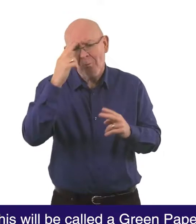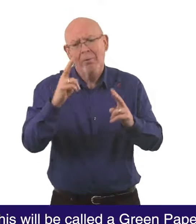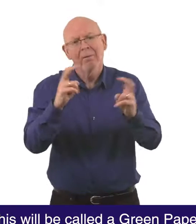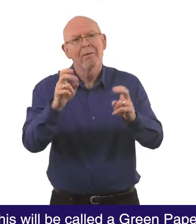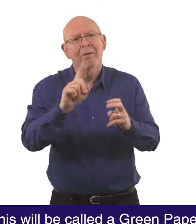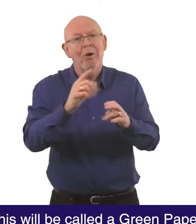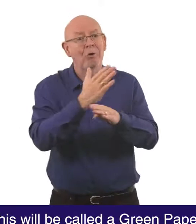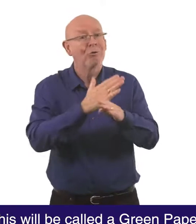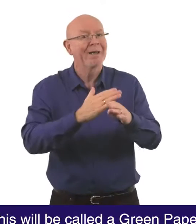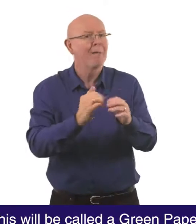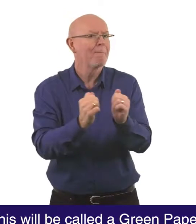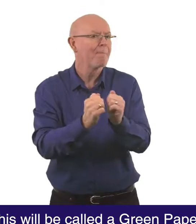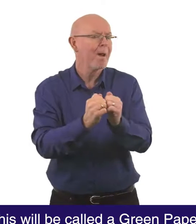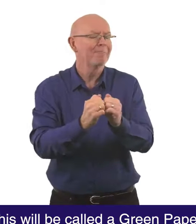This will be called a green paper.